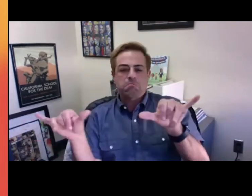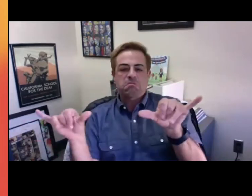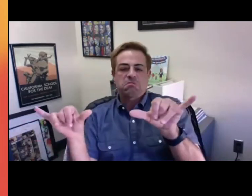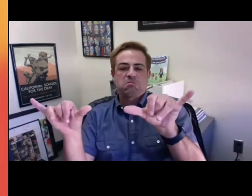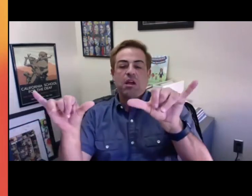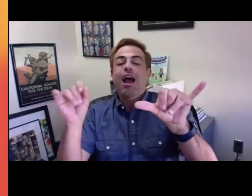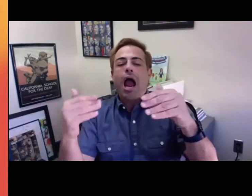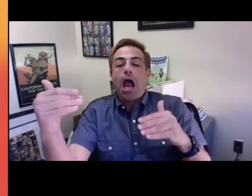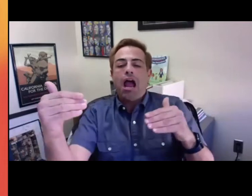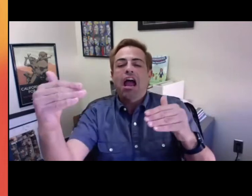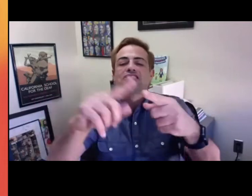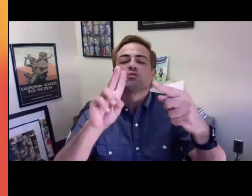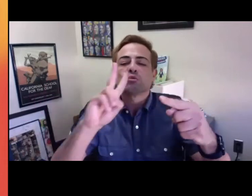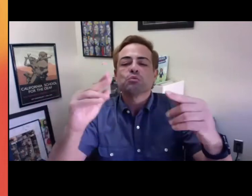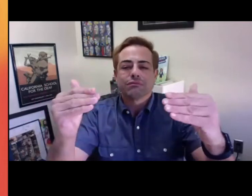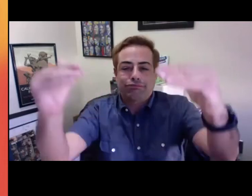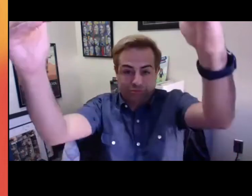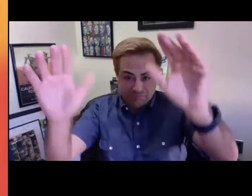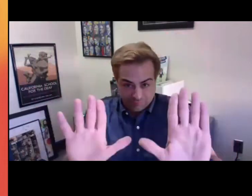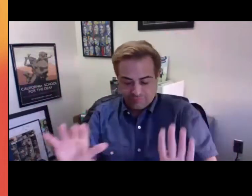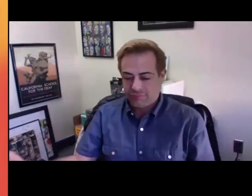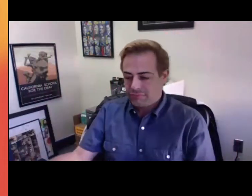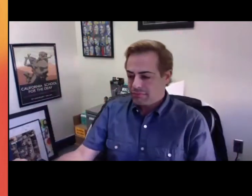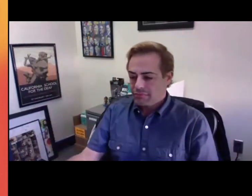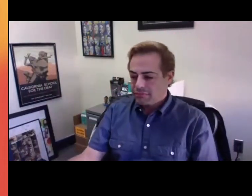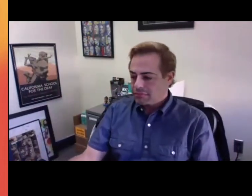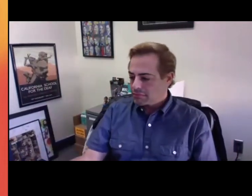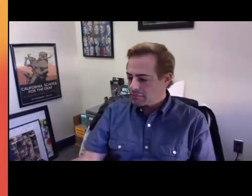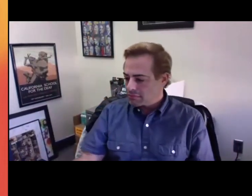So with early exposure to sign language, there's a lot of similarities.